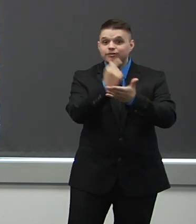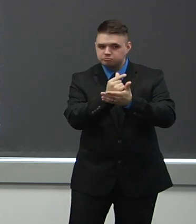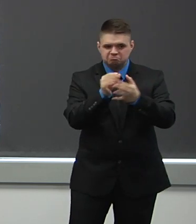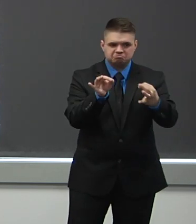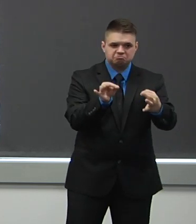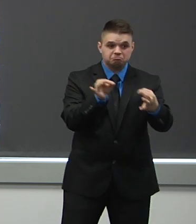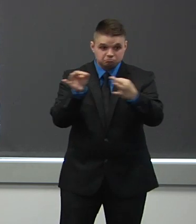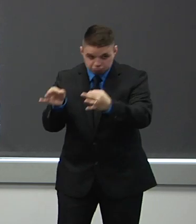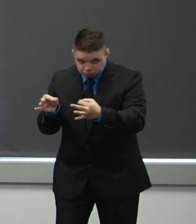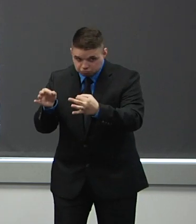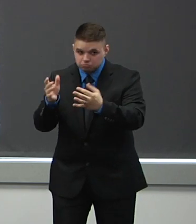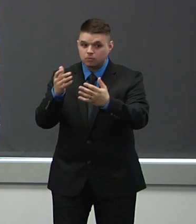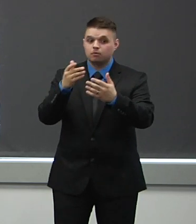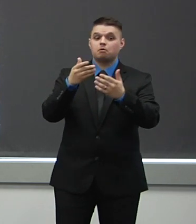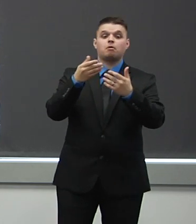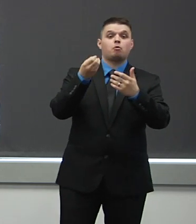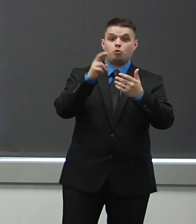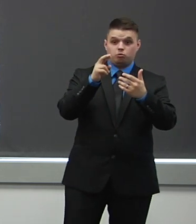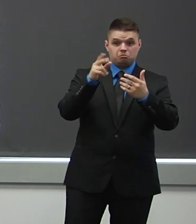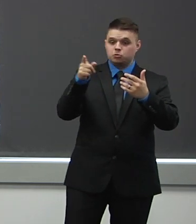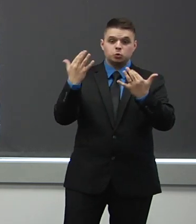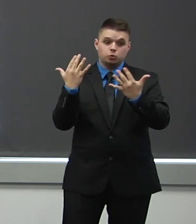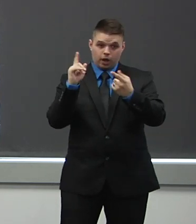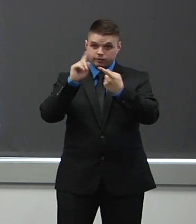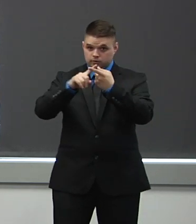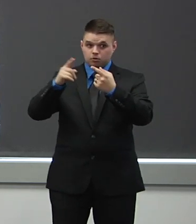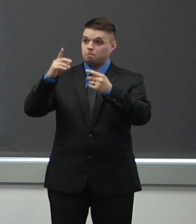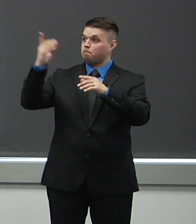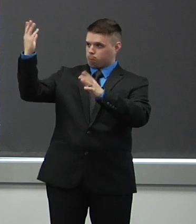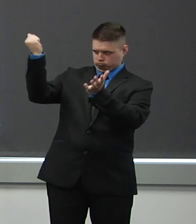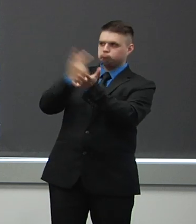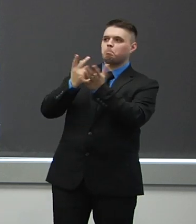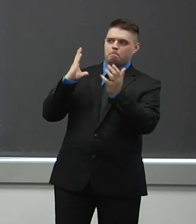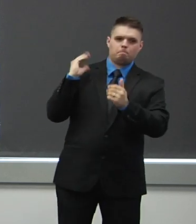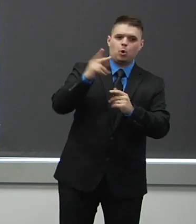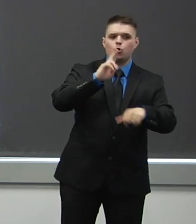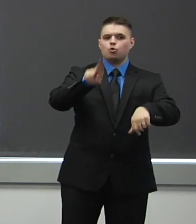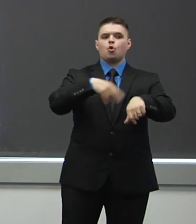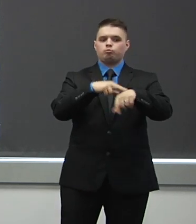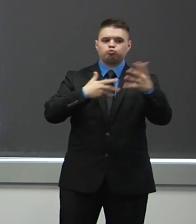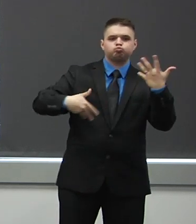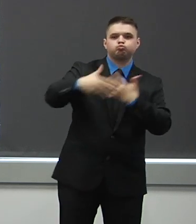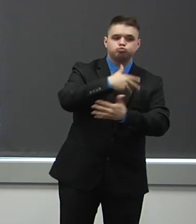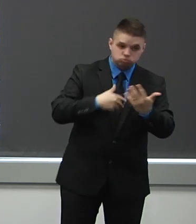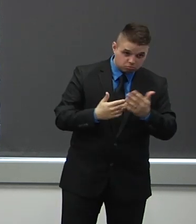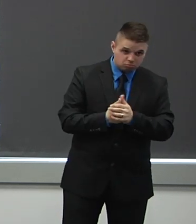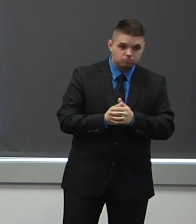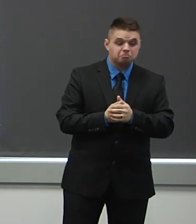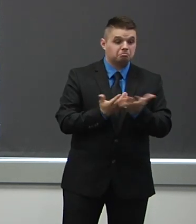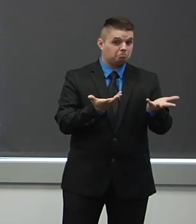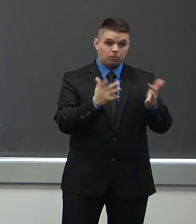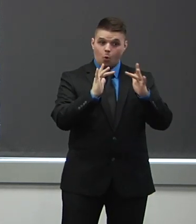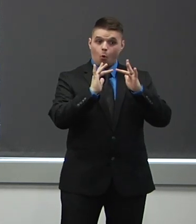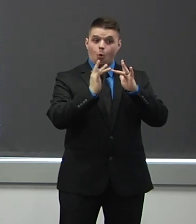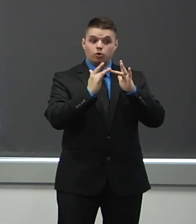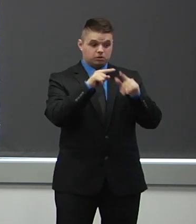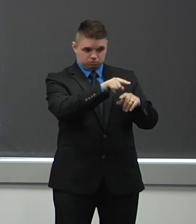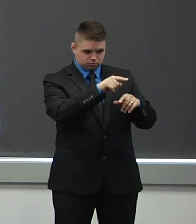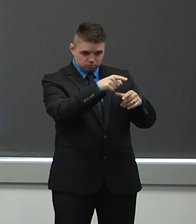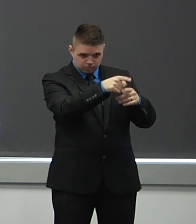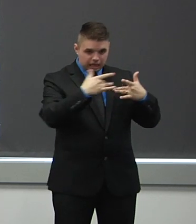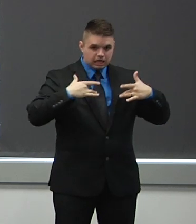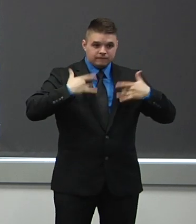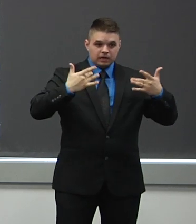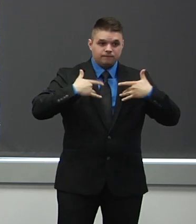lifted. It asks them to look at other alternatives like online events. It asks them to, the one thing that they don't do